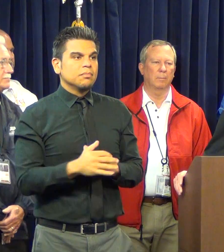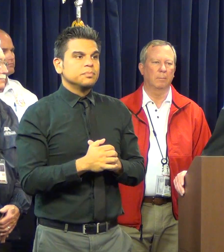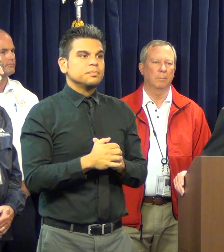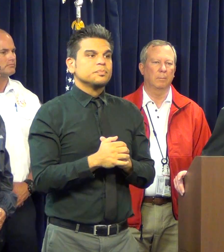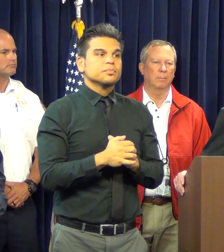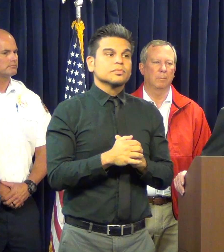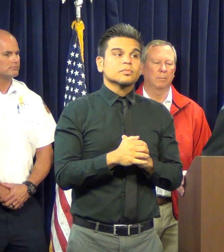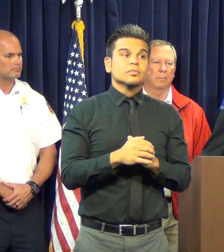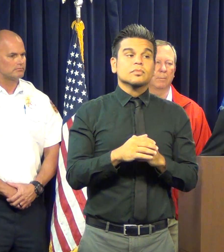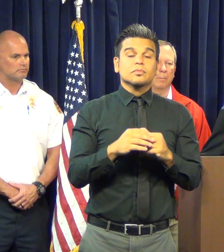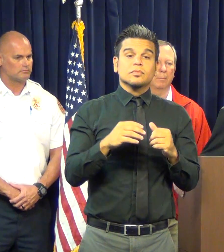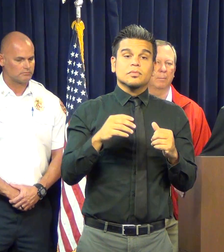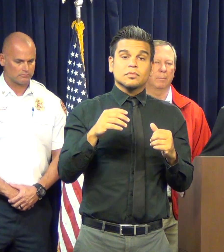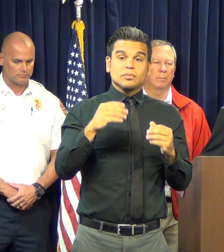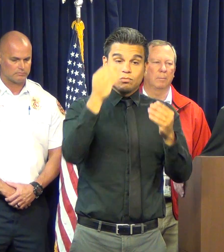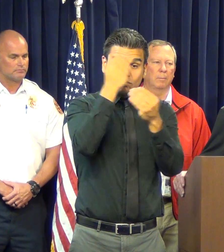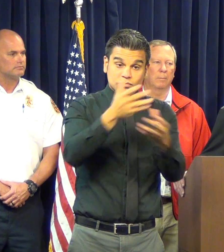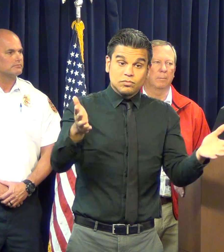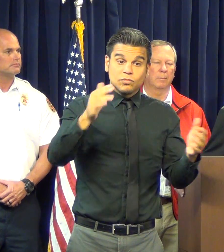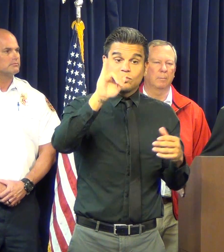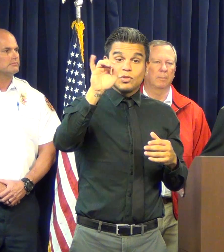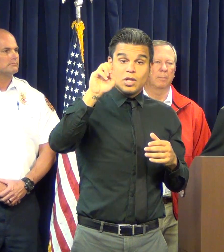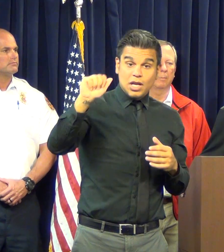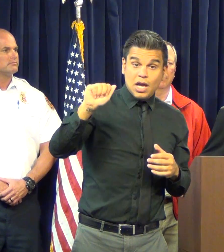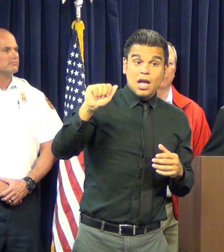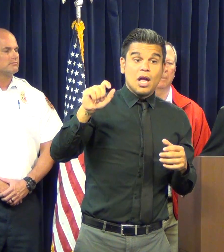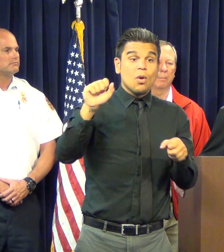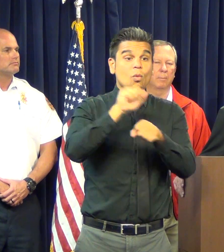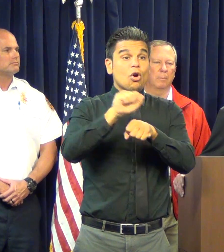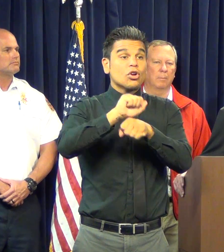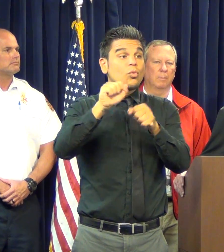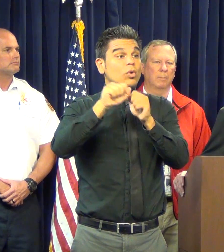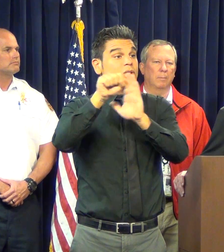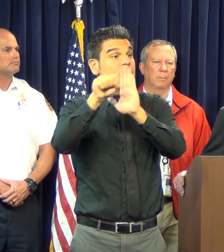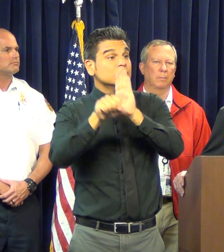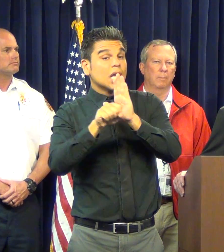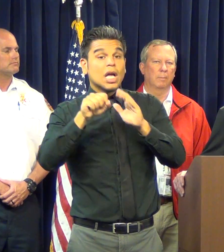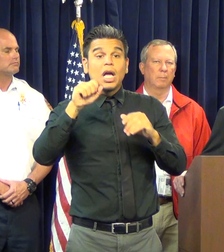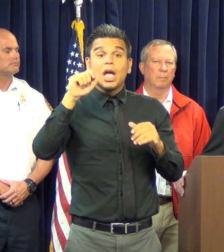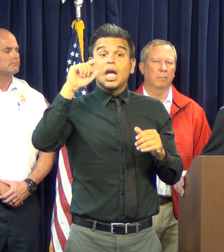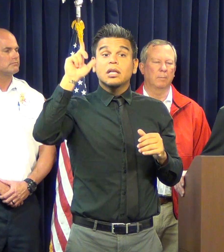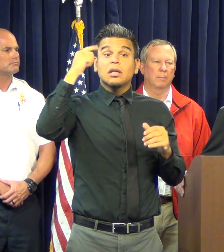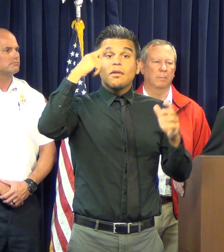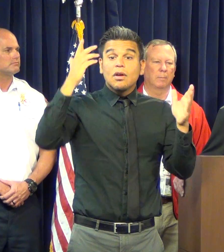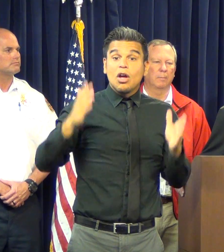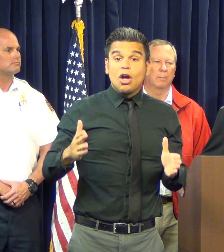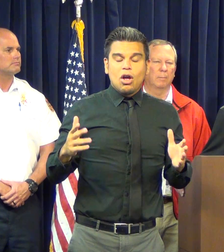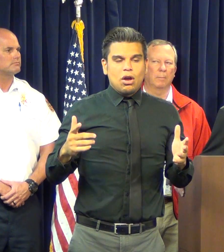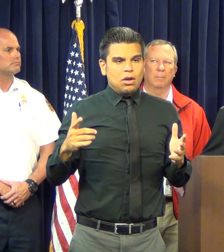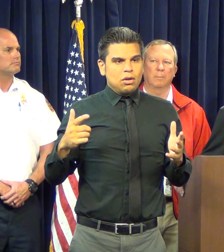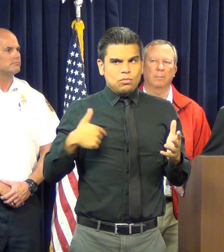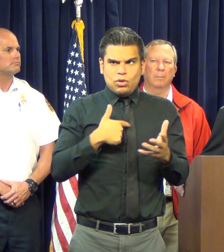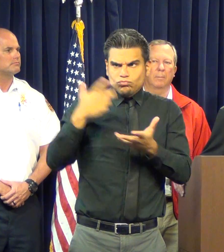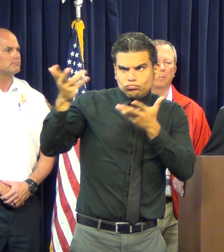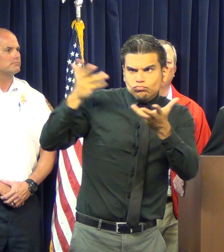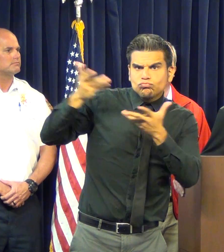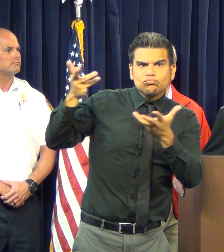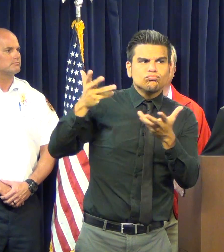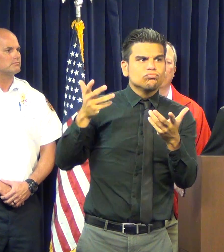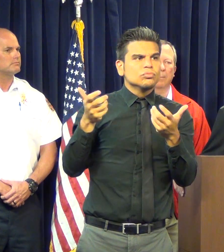the utility, the JEA, working with the state and the governor to make sure that we have access to other